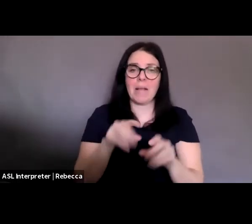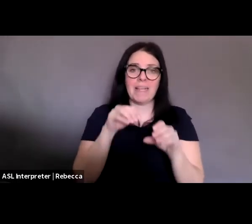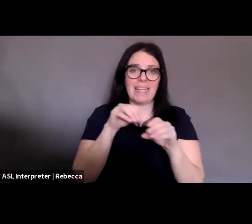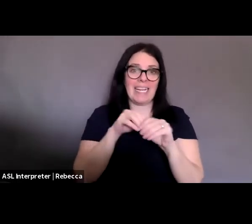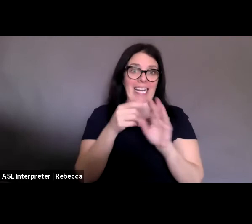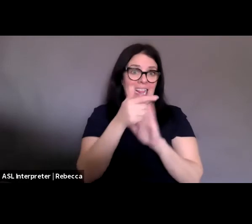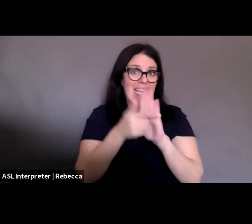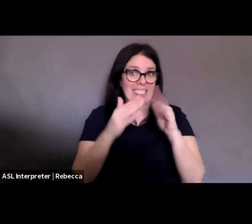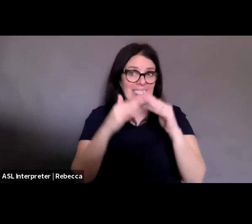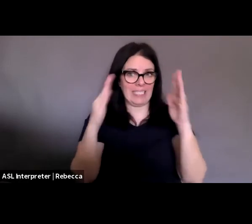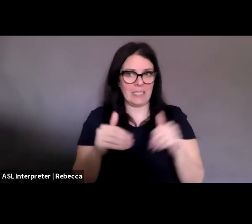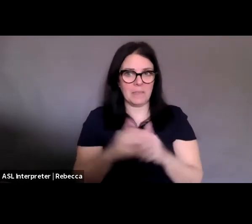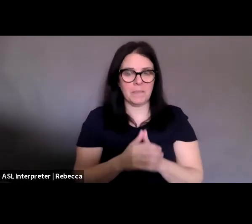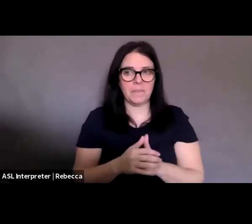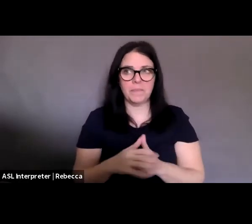Canada.